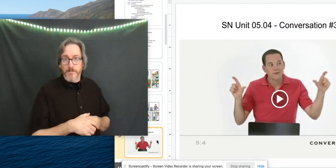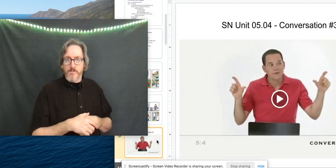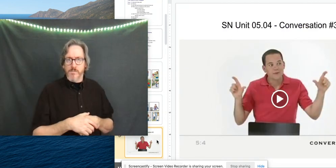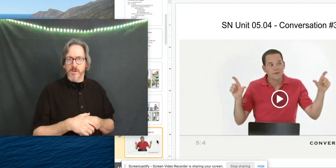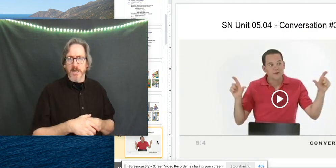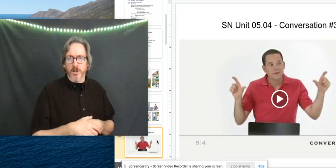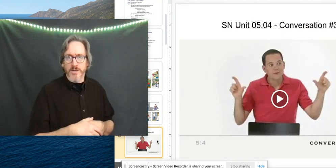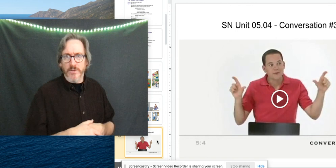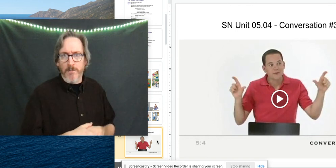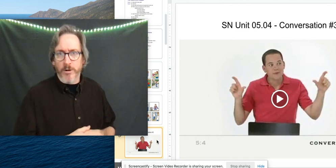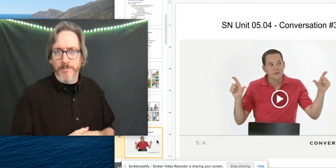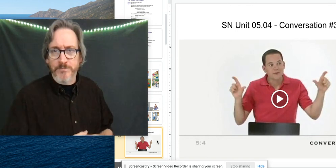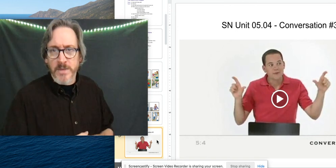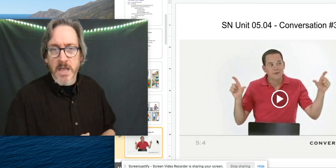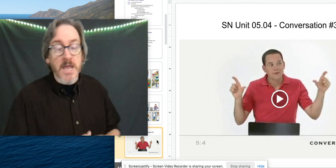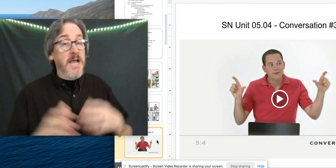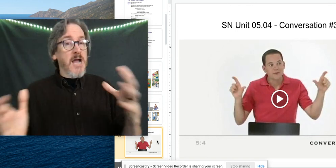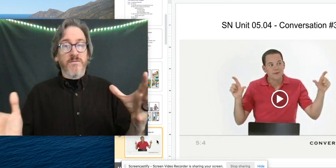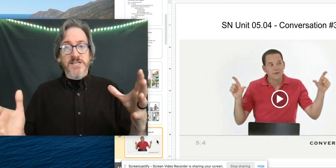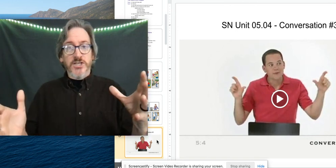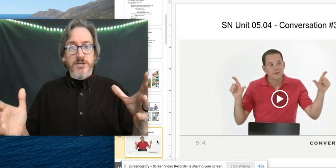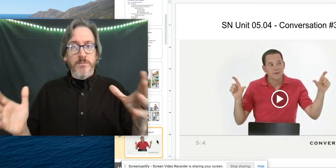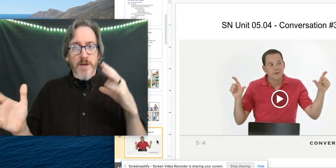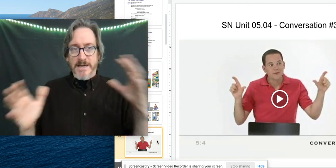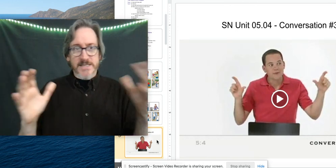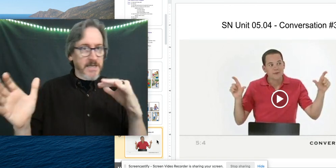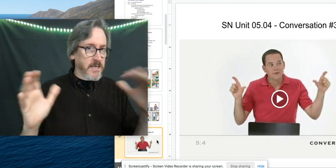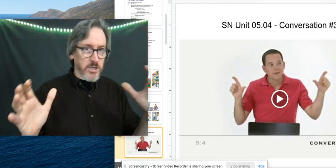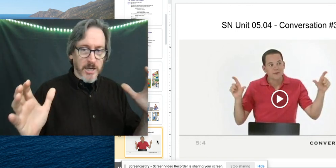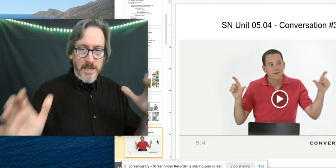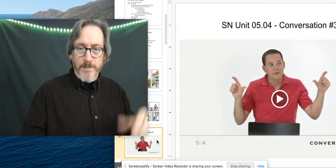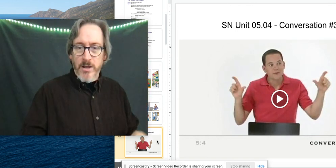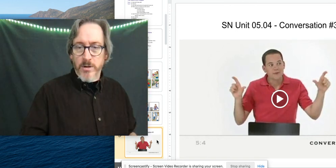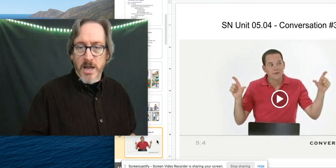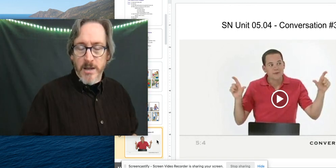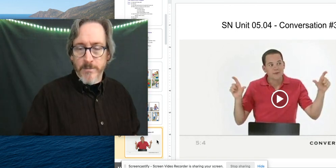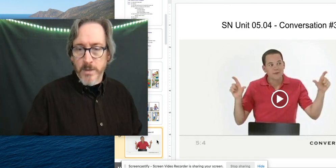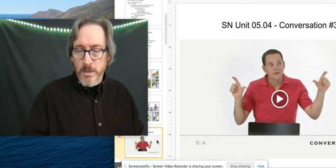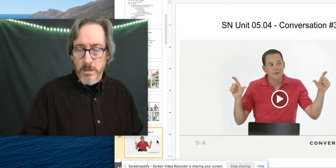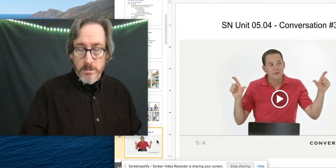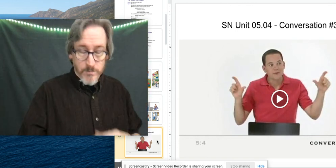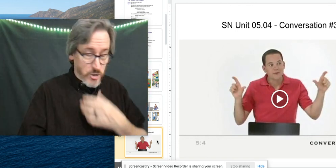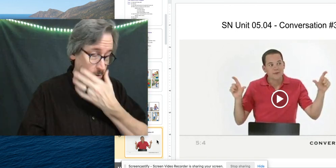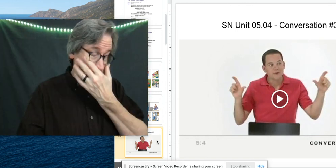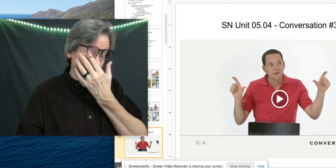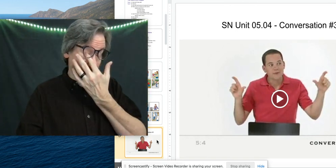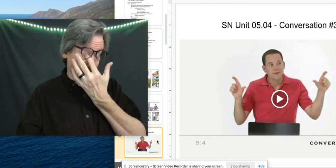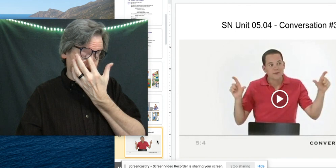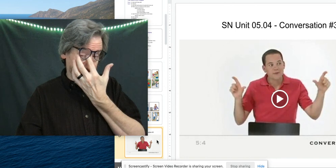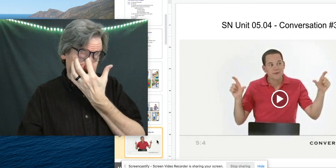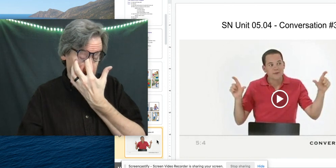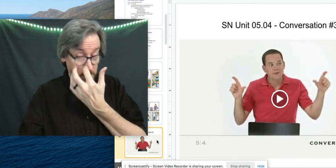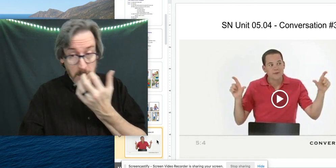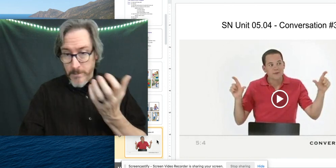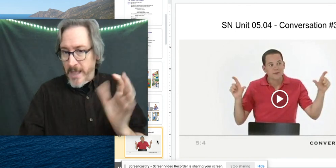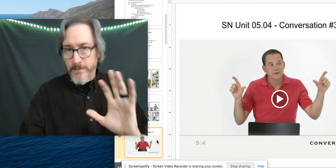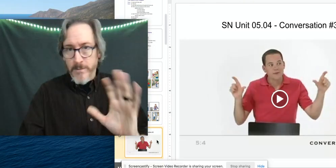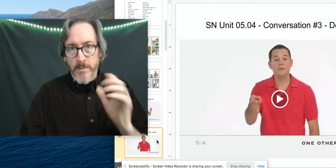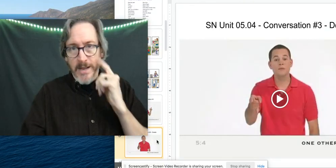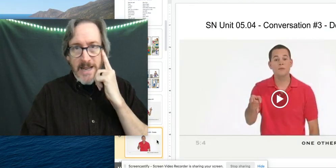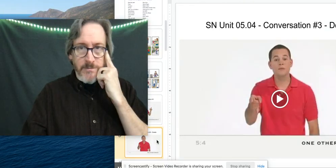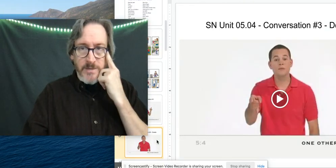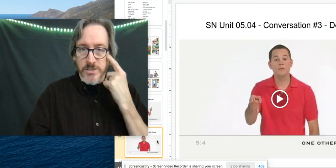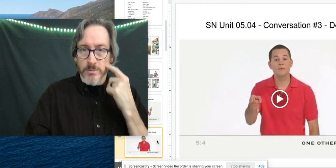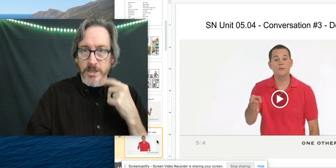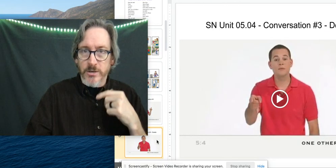slideshow. I can go into that more. Conversation, practicing, talking about chores around the house.